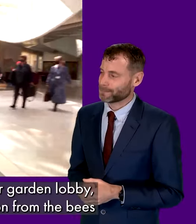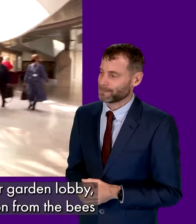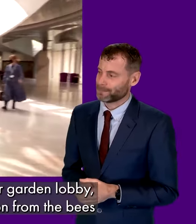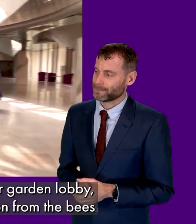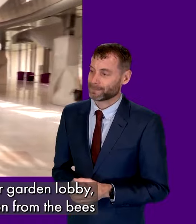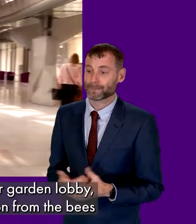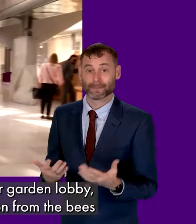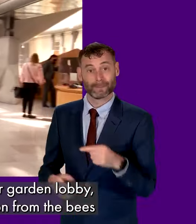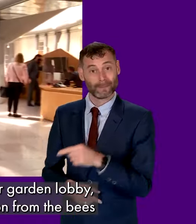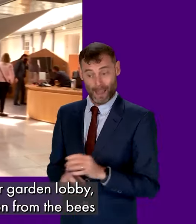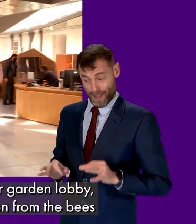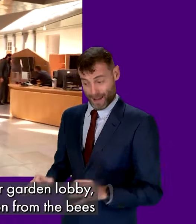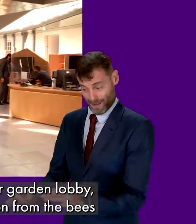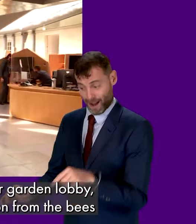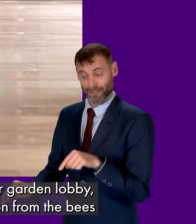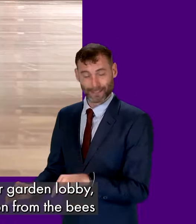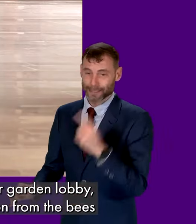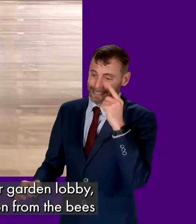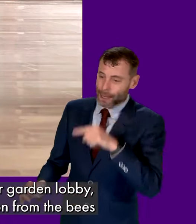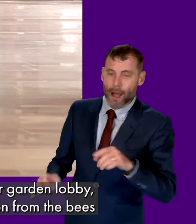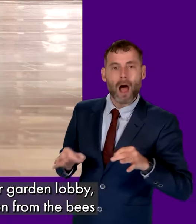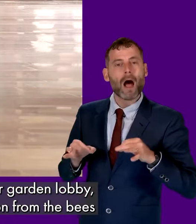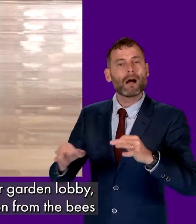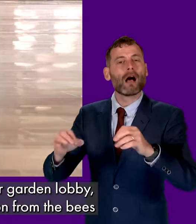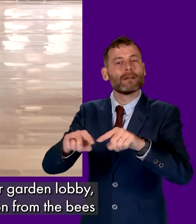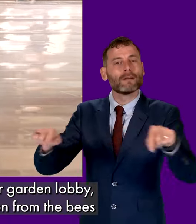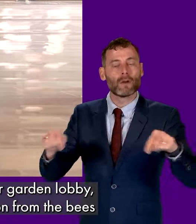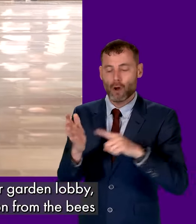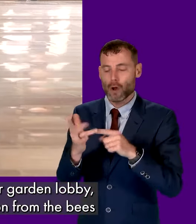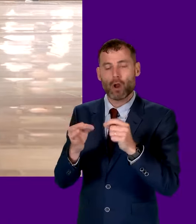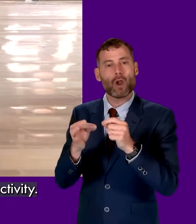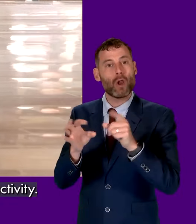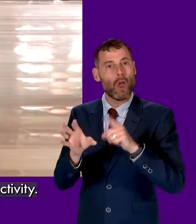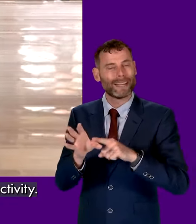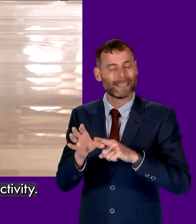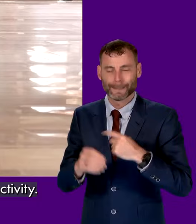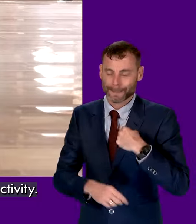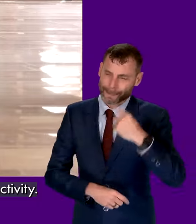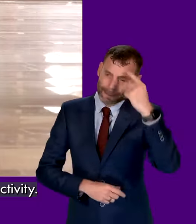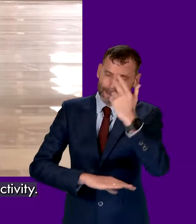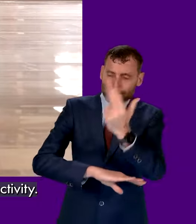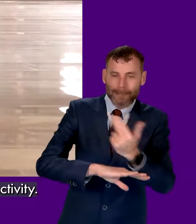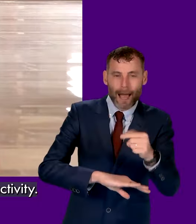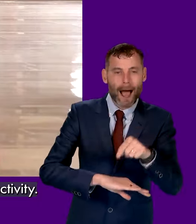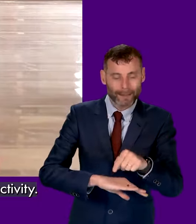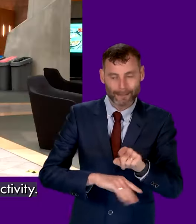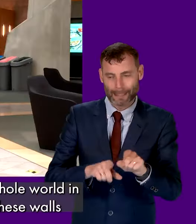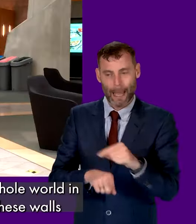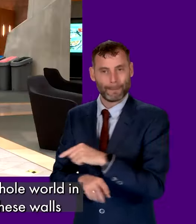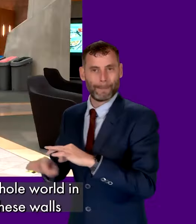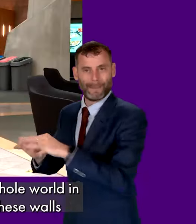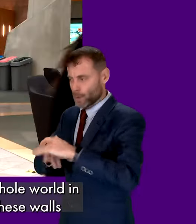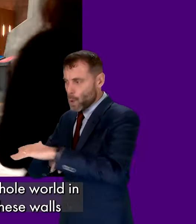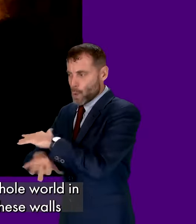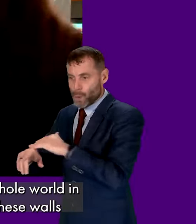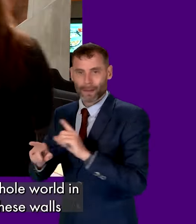Now, from our garden to our garden lobby. We've taken a little inspiration from the bees, as this is a hive of activity. Much